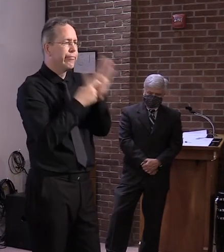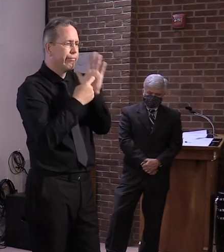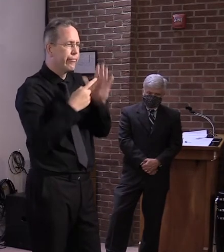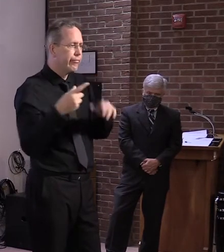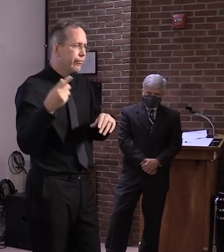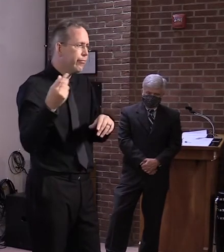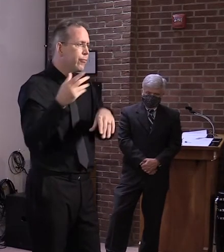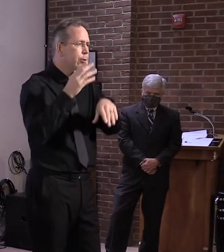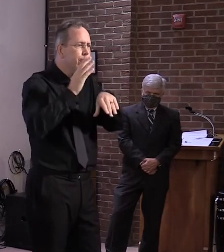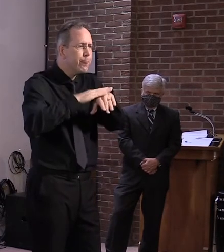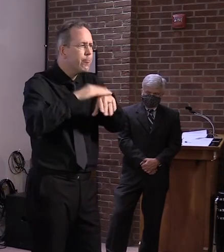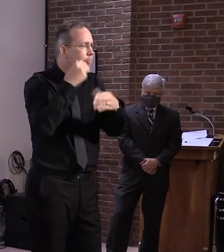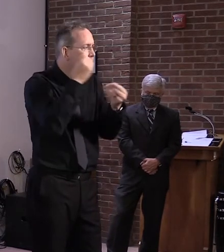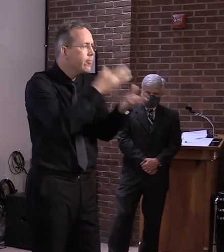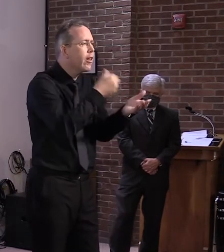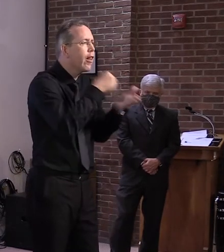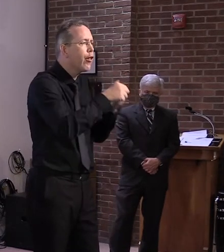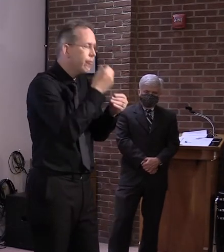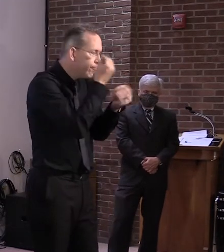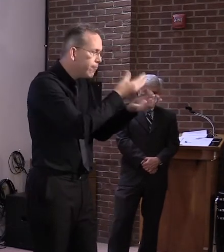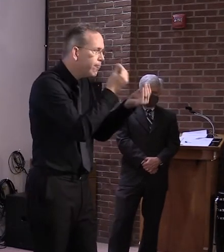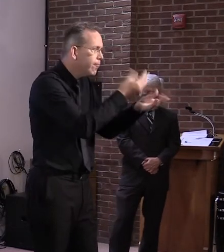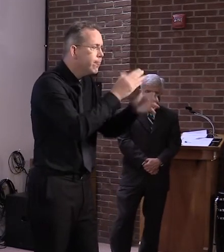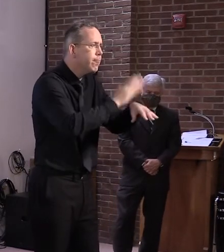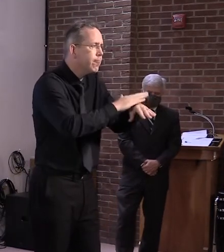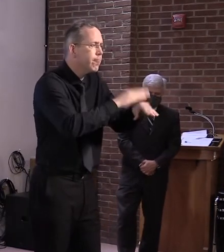Thanks a lot. Thank you.